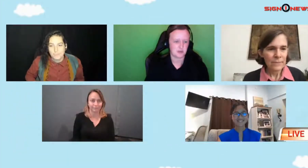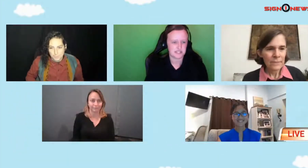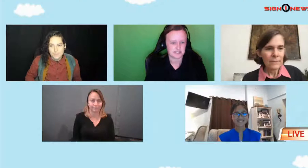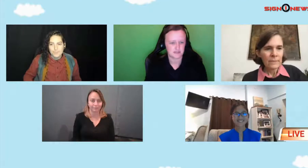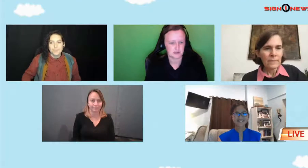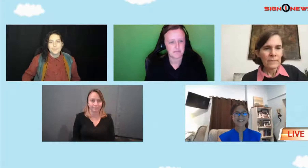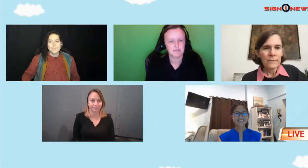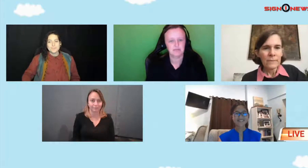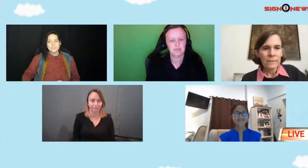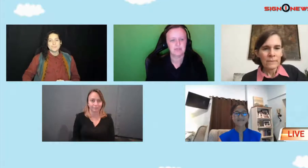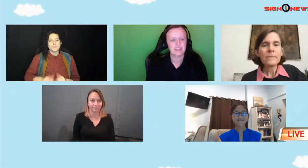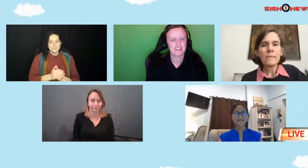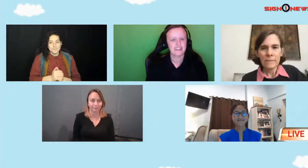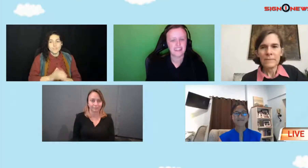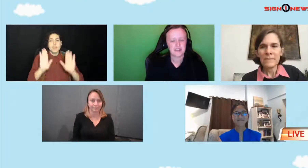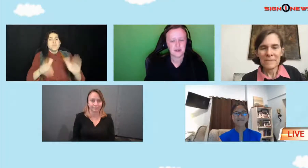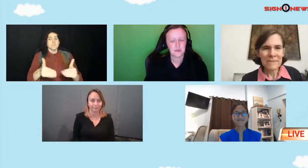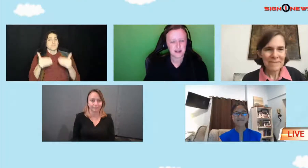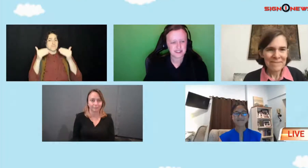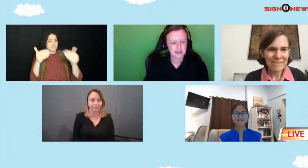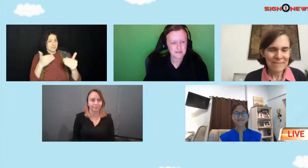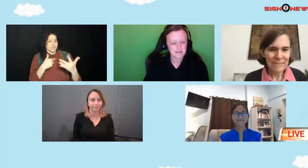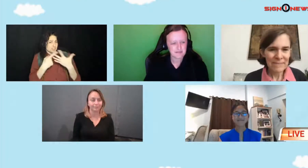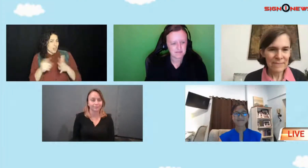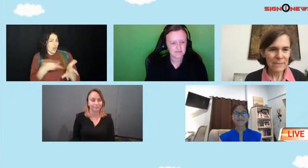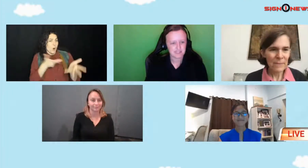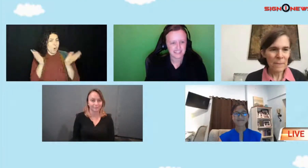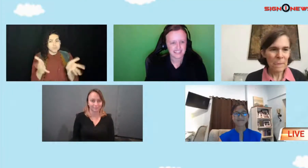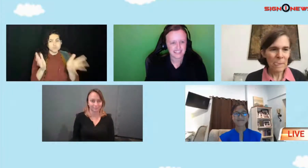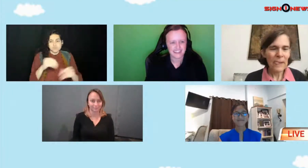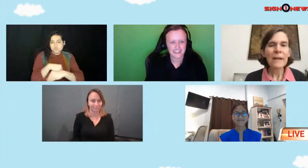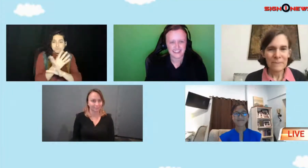will be voicing for me. Thank you, and welcome.